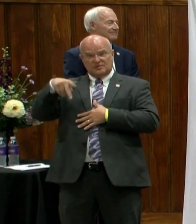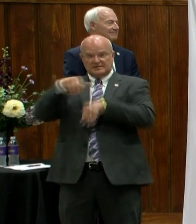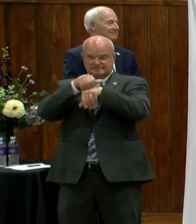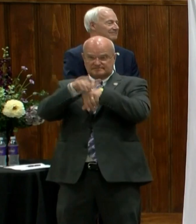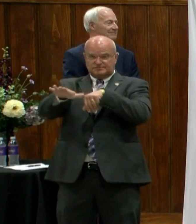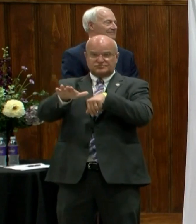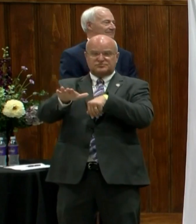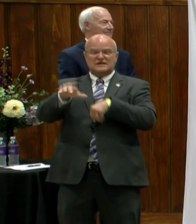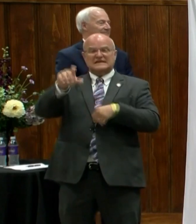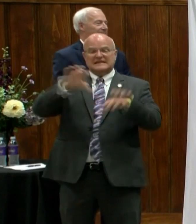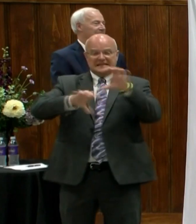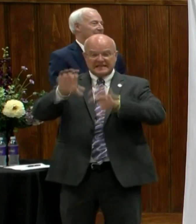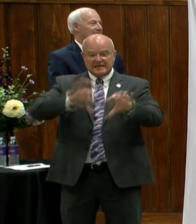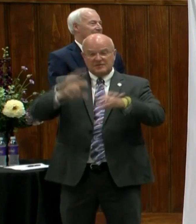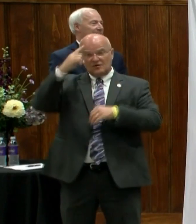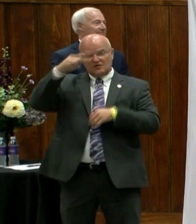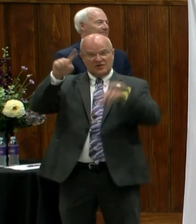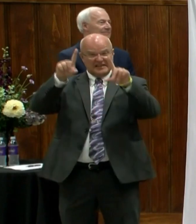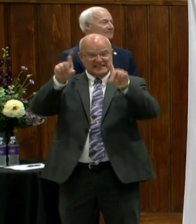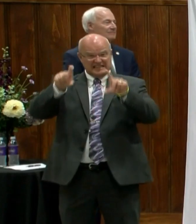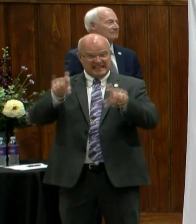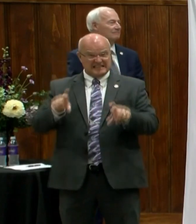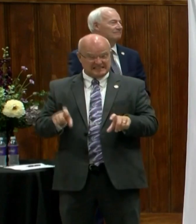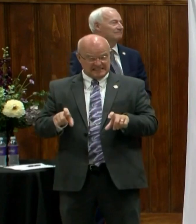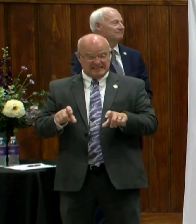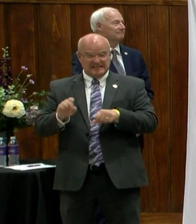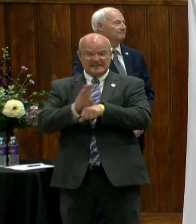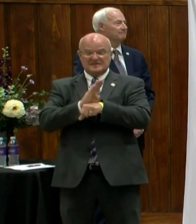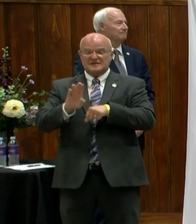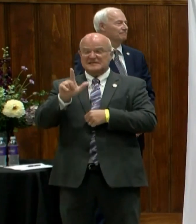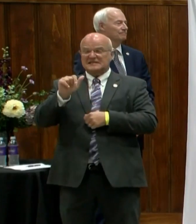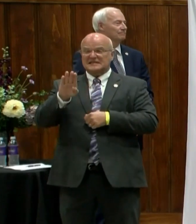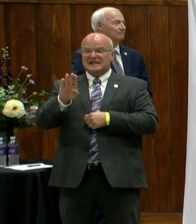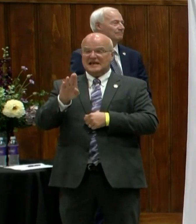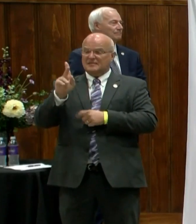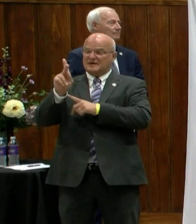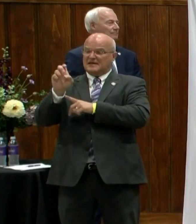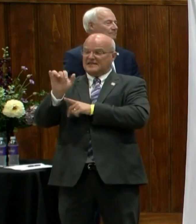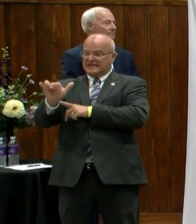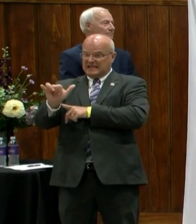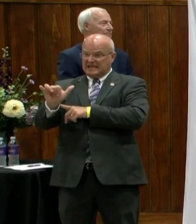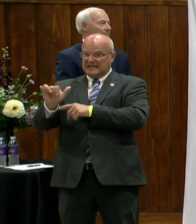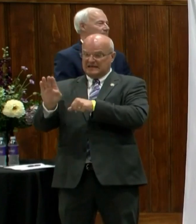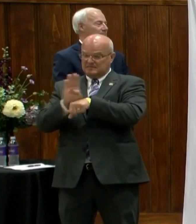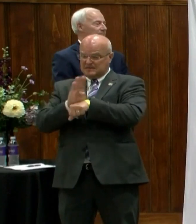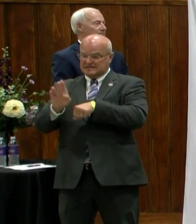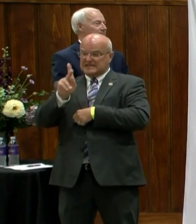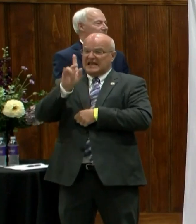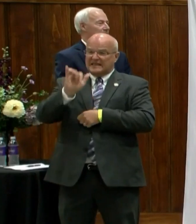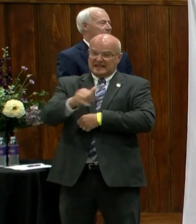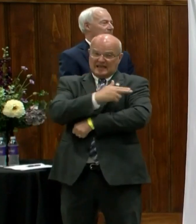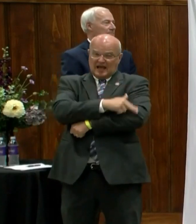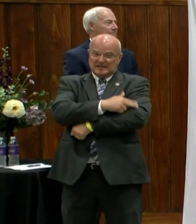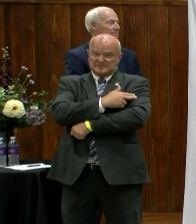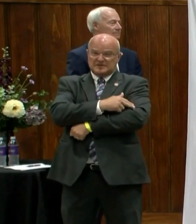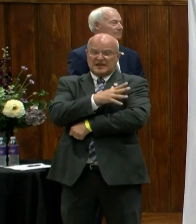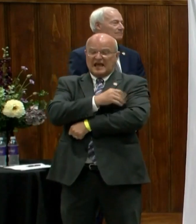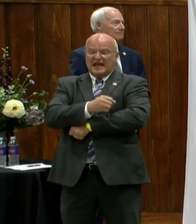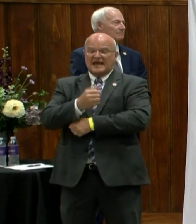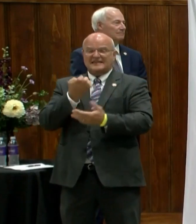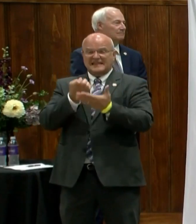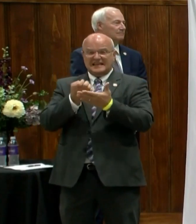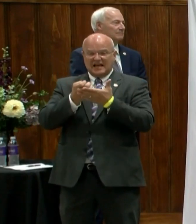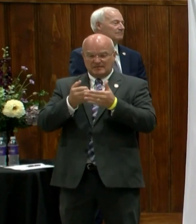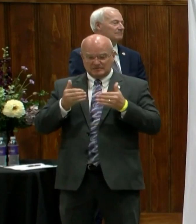of reagent supply for our testing facilities, because the key in business and the key in our hospitalizations and moving this